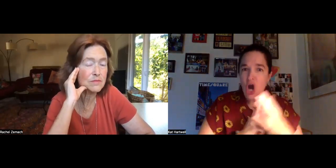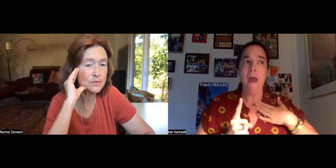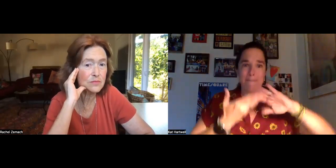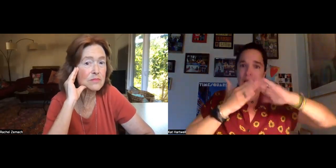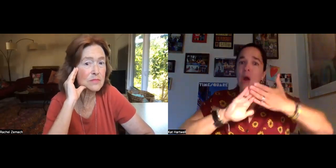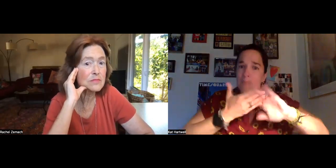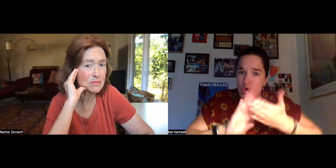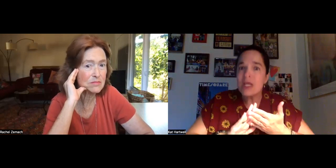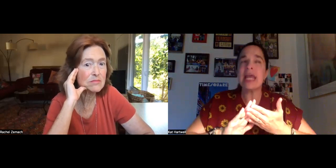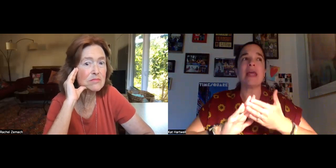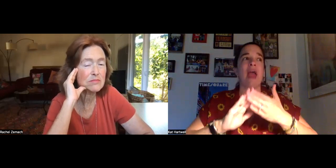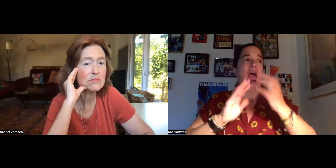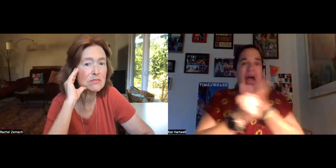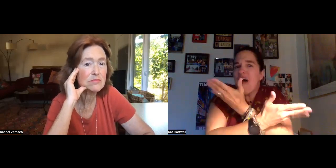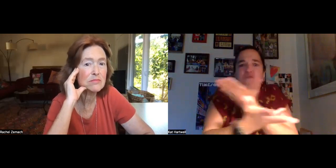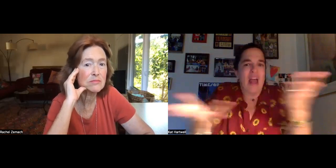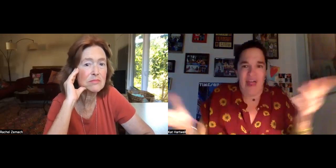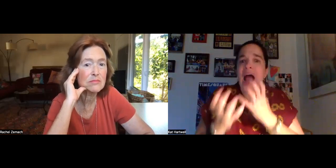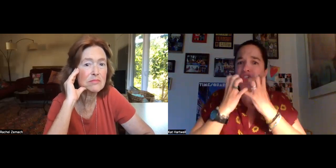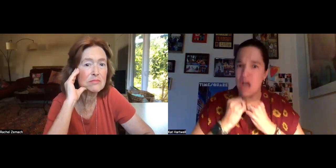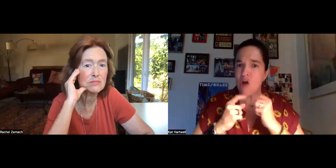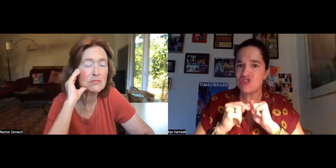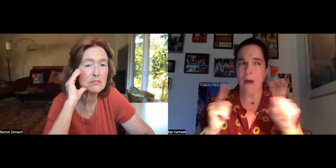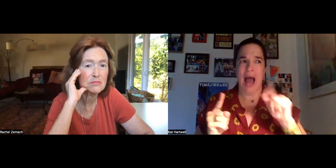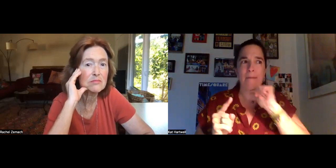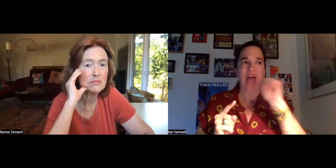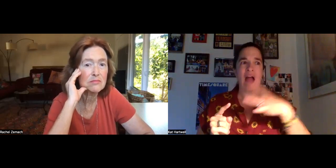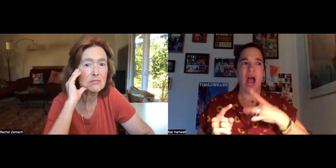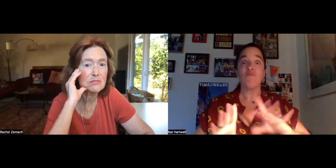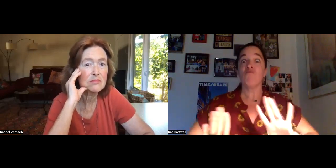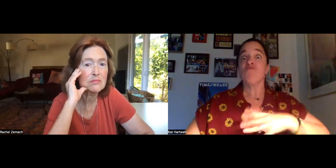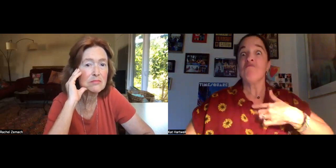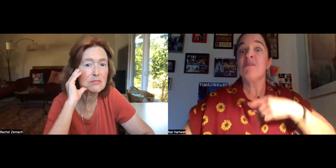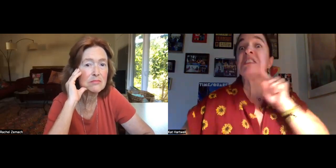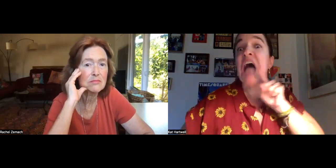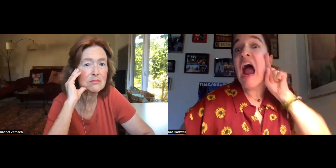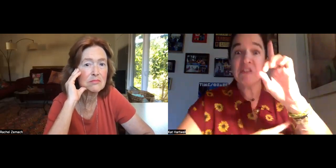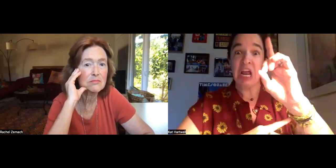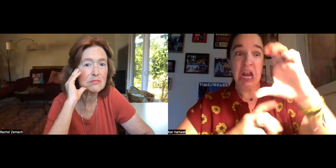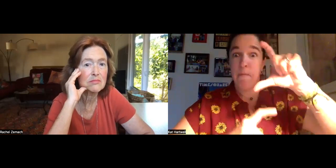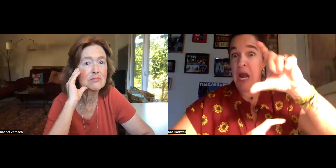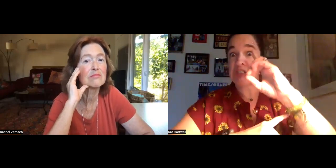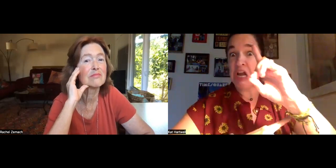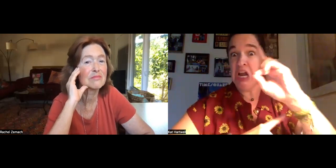culture, my community, everything. I cherish it, but I'm not like dusty,